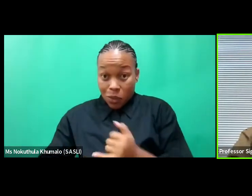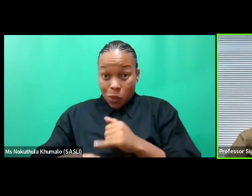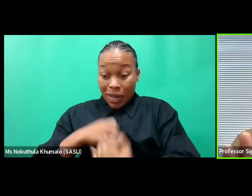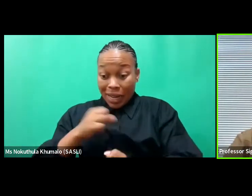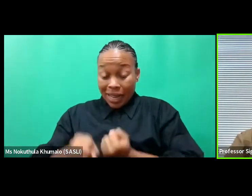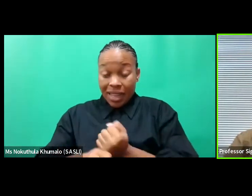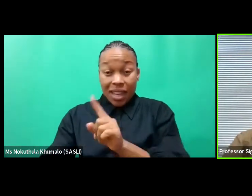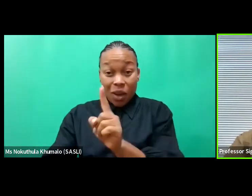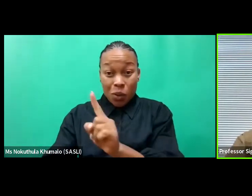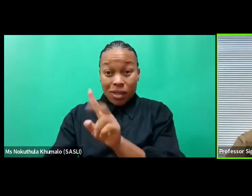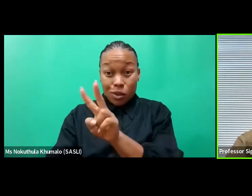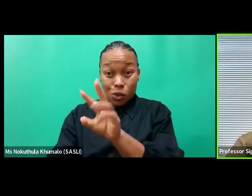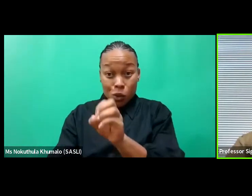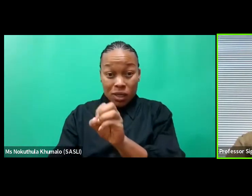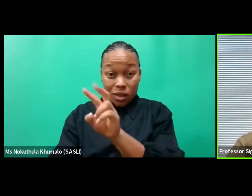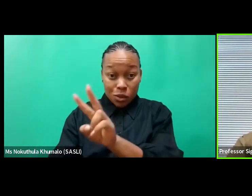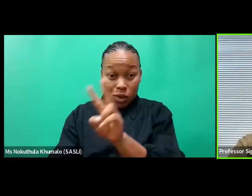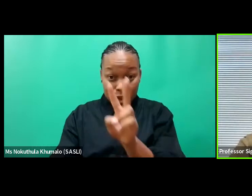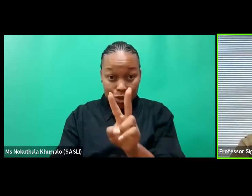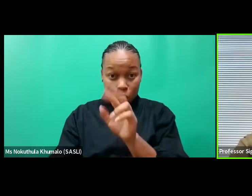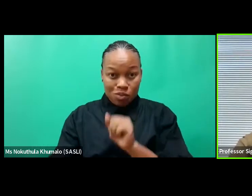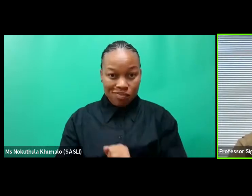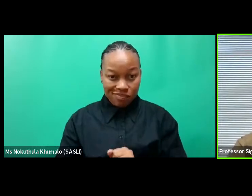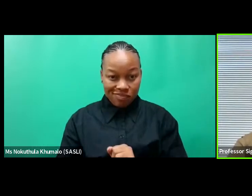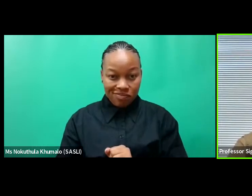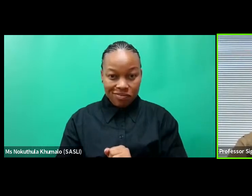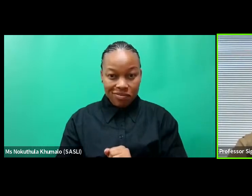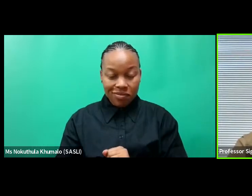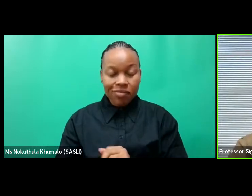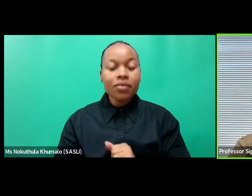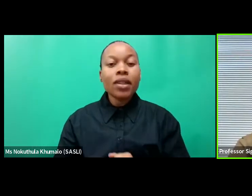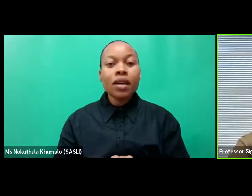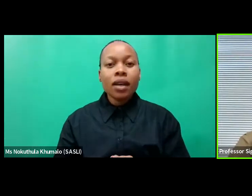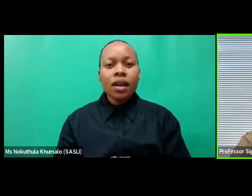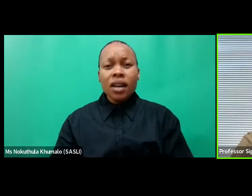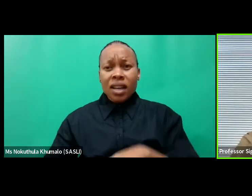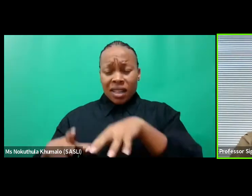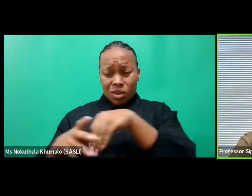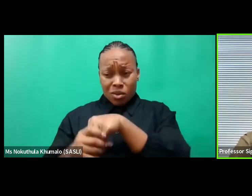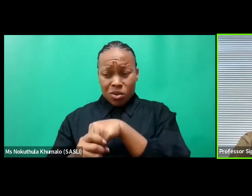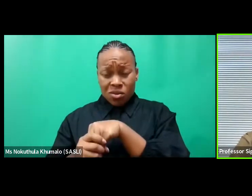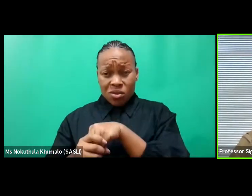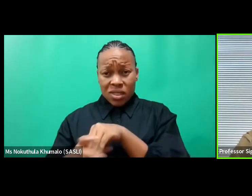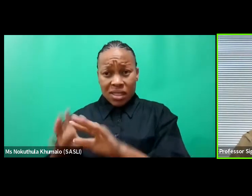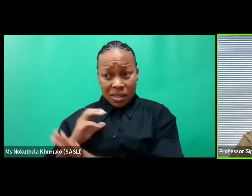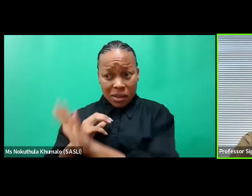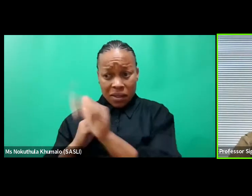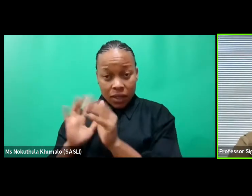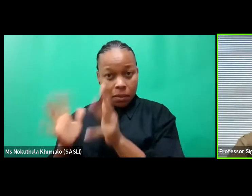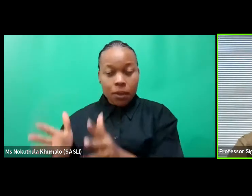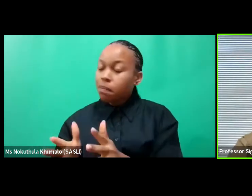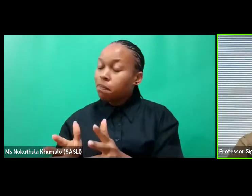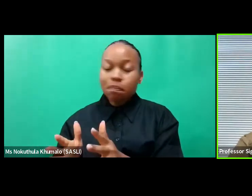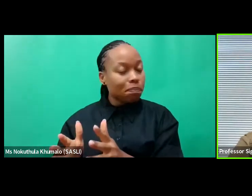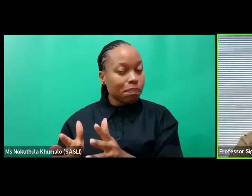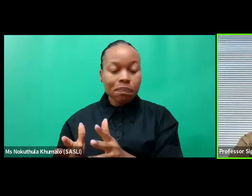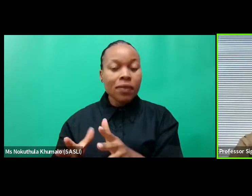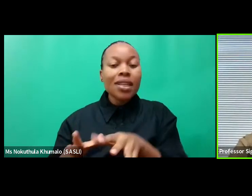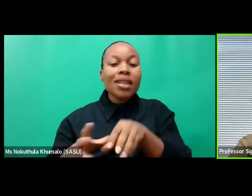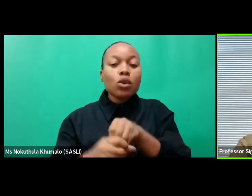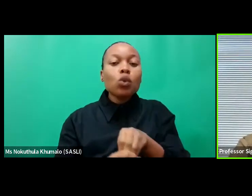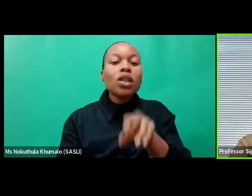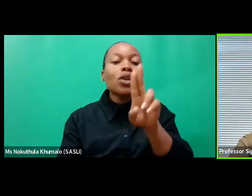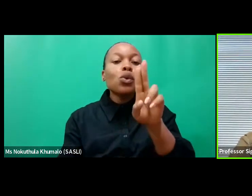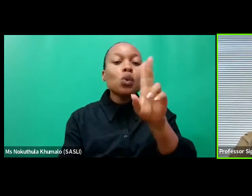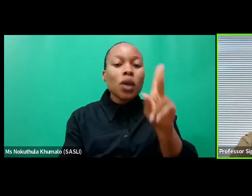And I'm not now talking about South Africa. I'm talking about the UK, and I'm talking about America. So in America, they talk about the